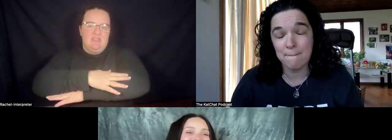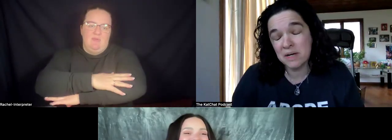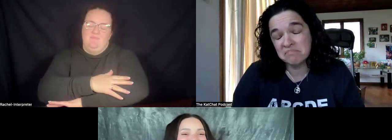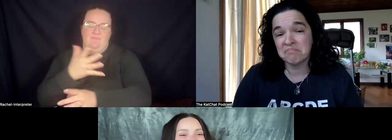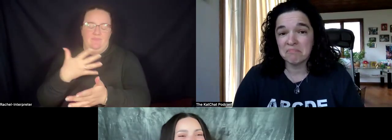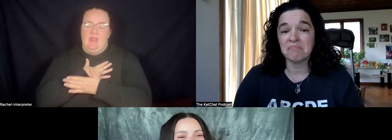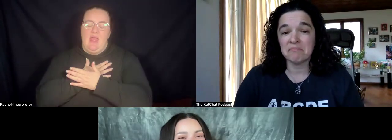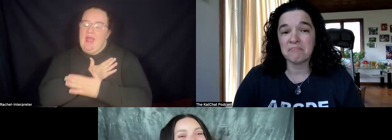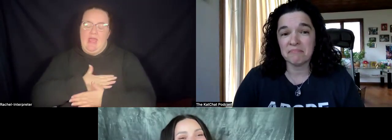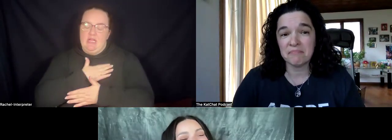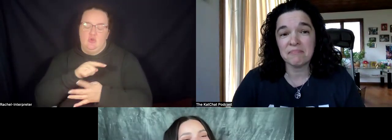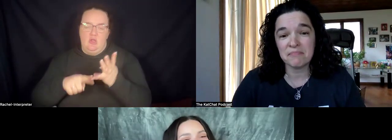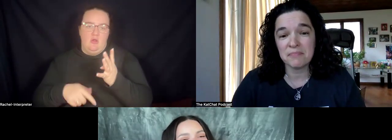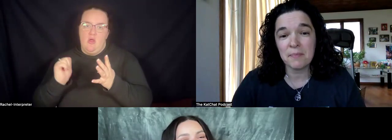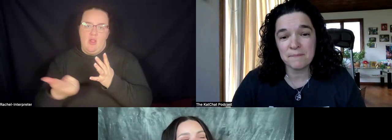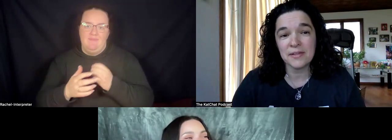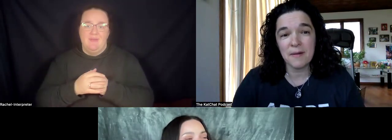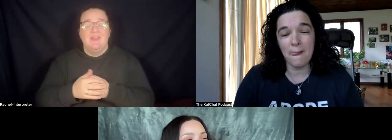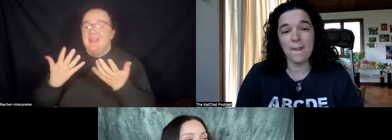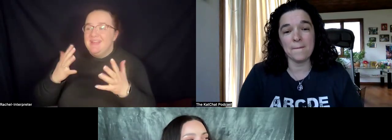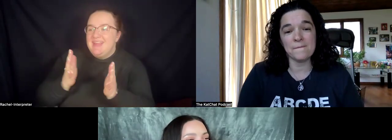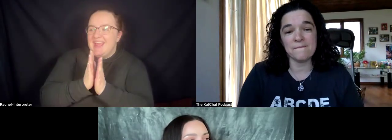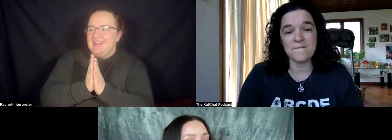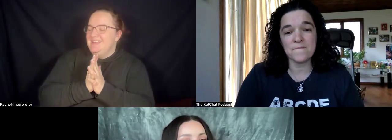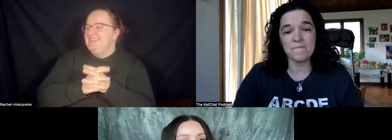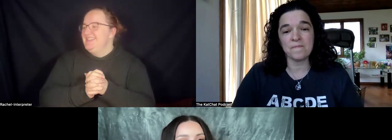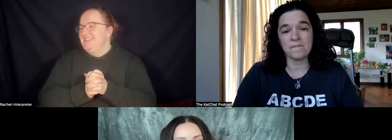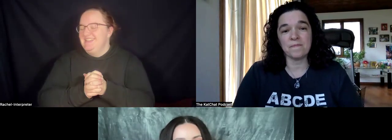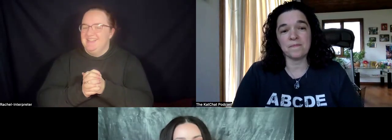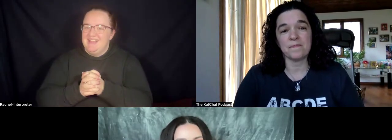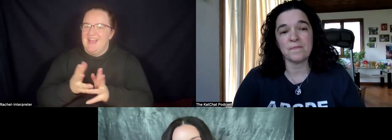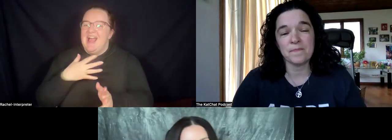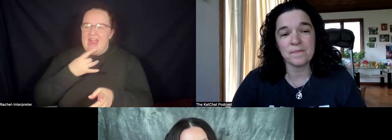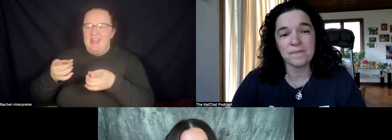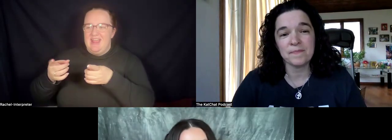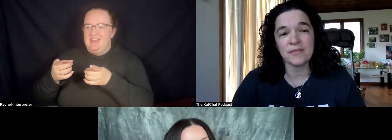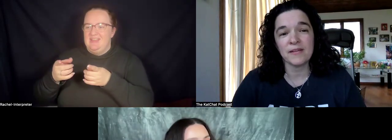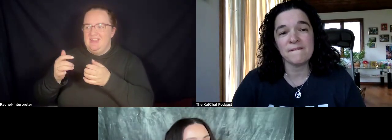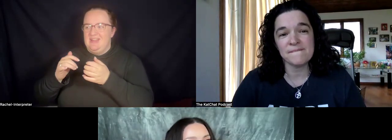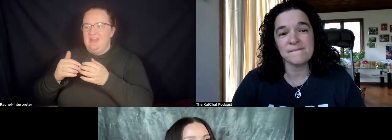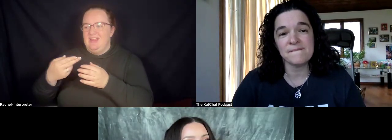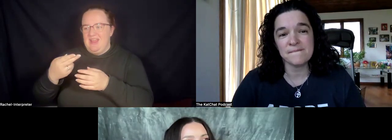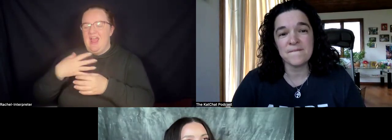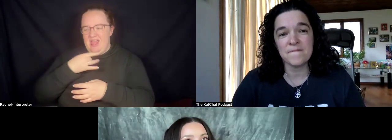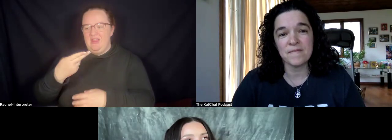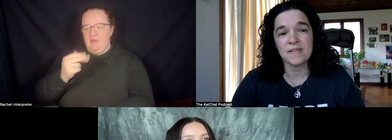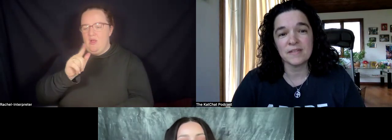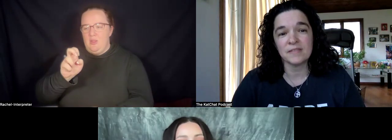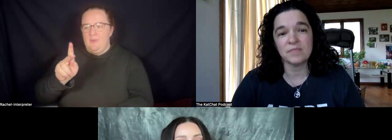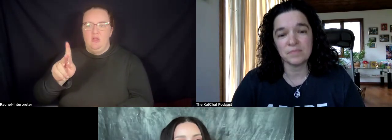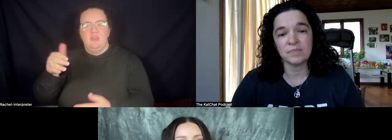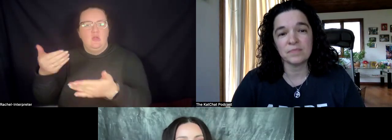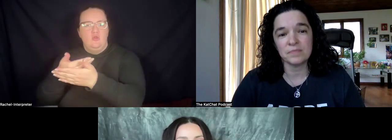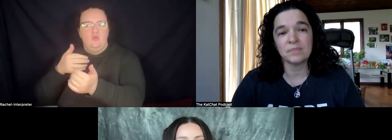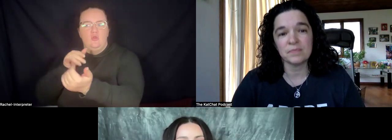of them. Oh, yay. Yeah, I think I like the direction that Hallmark is taking. I think it gives audiences